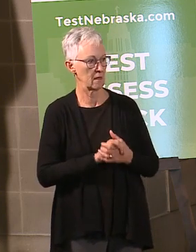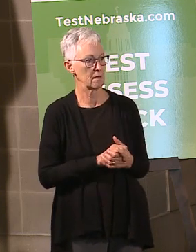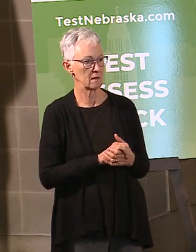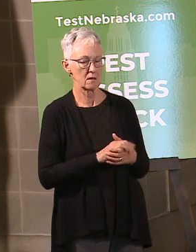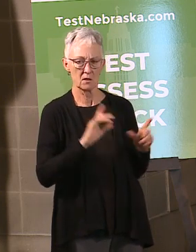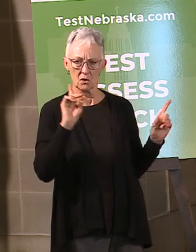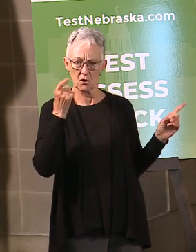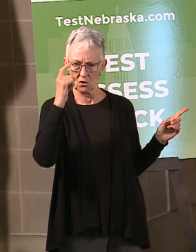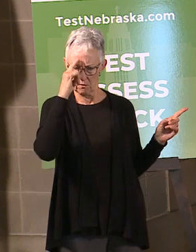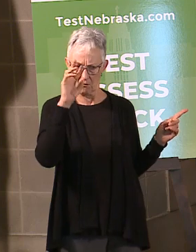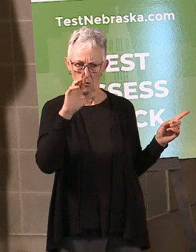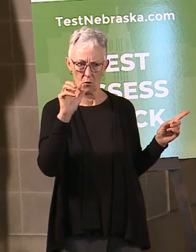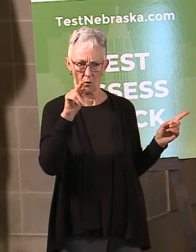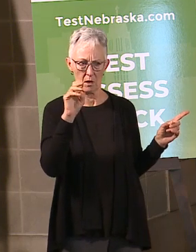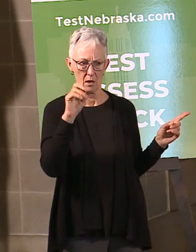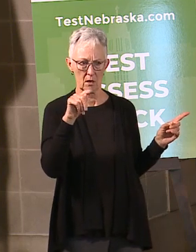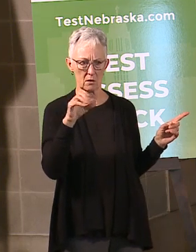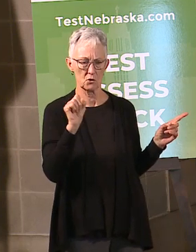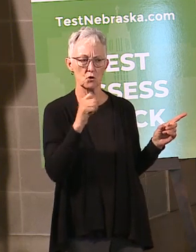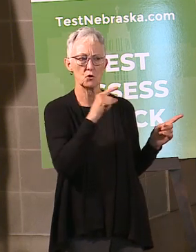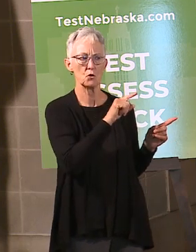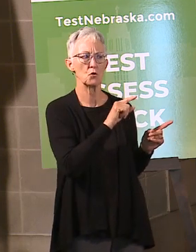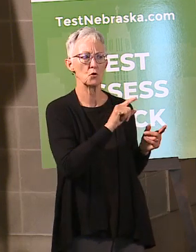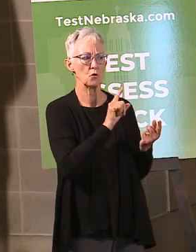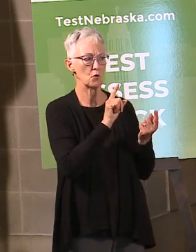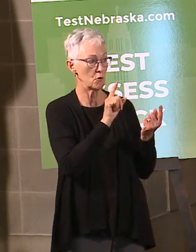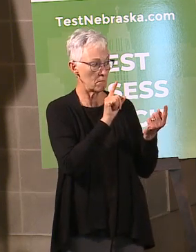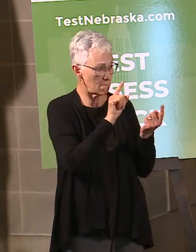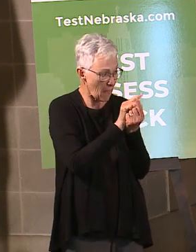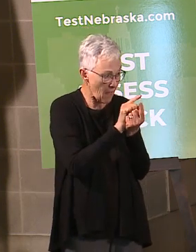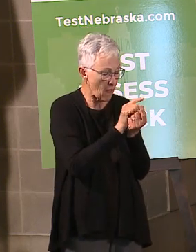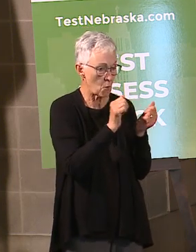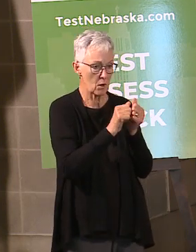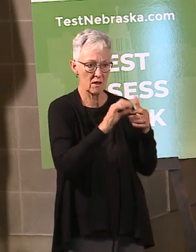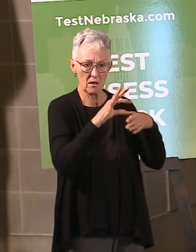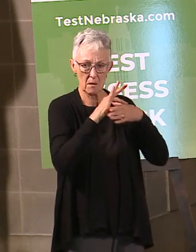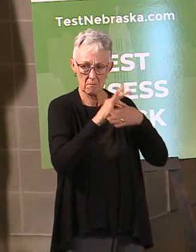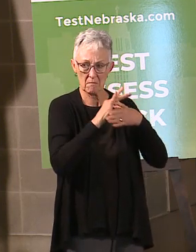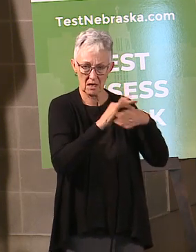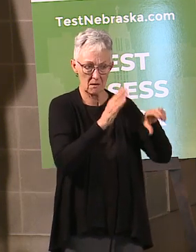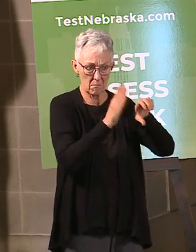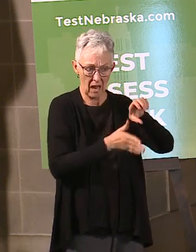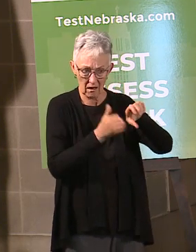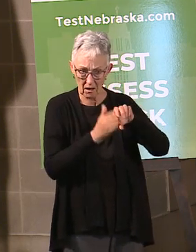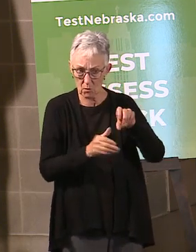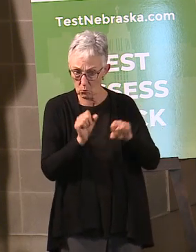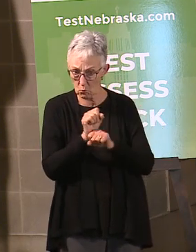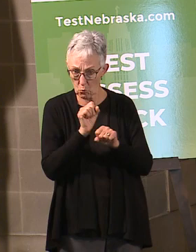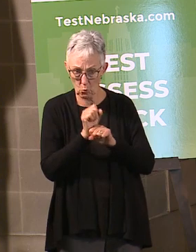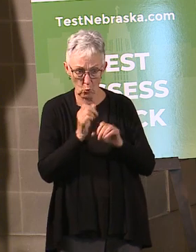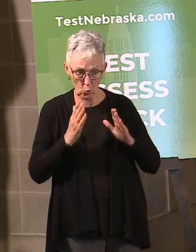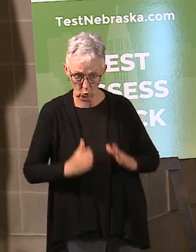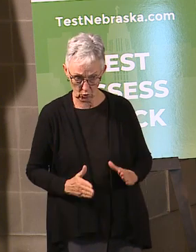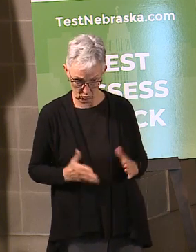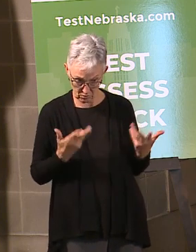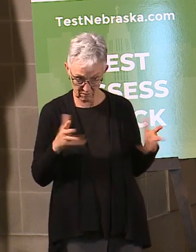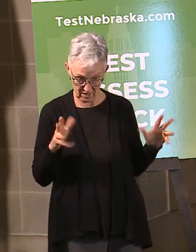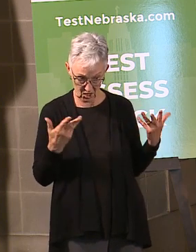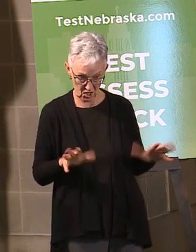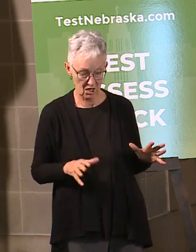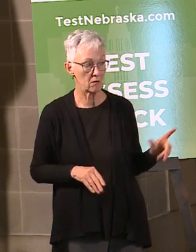met either in person or virtually with meatpacking workers since the pandemic has begun, and if not, does he plan to do so? And the answer is